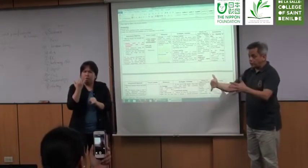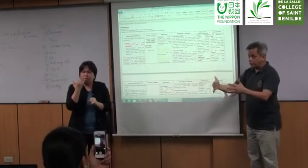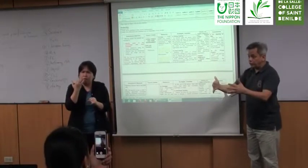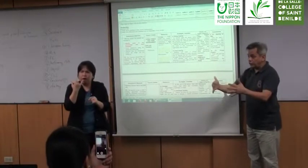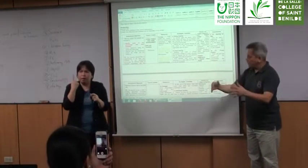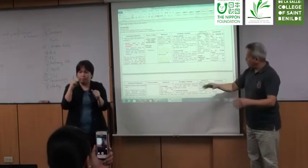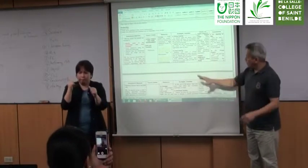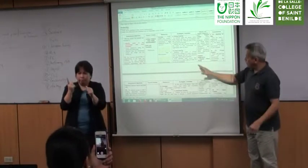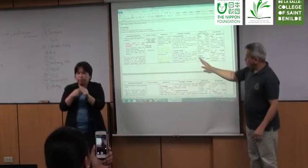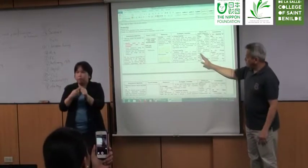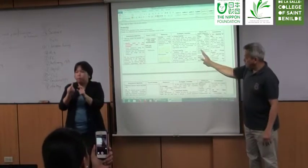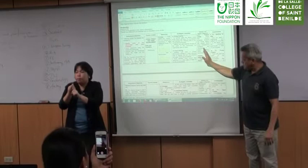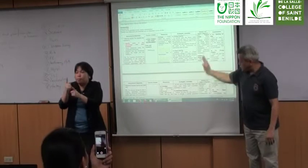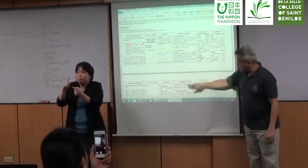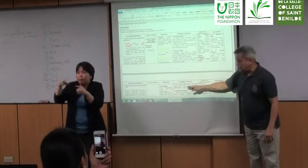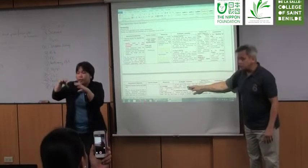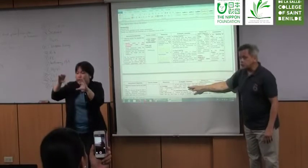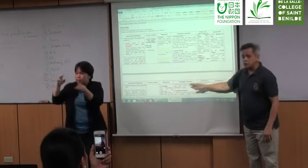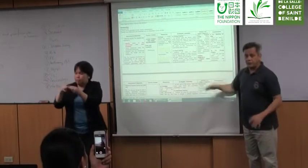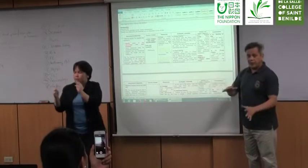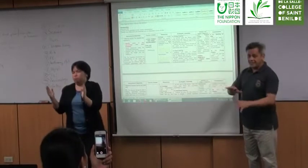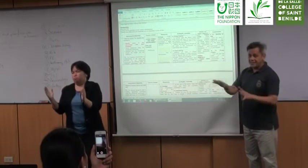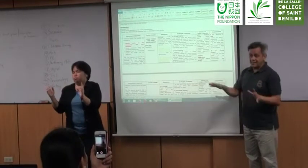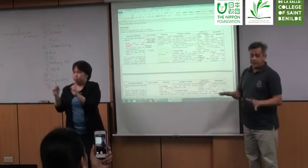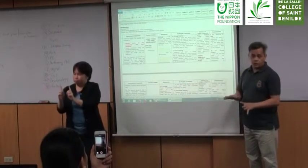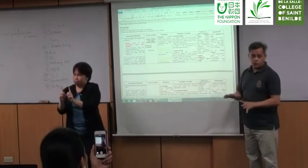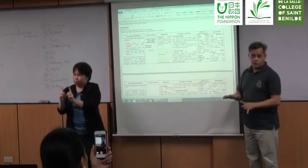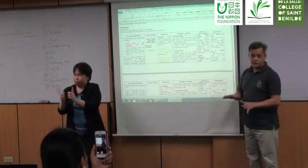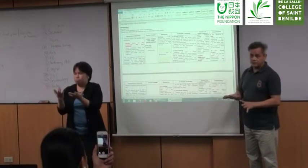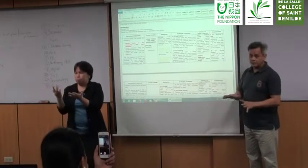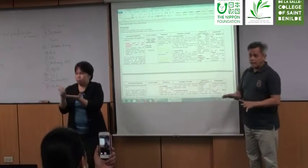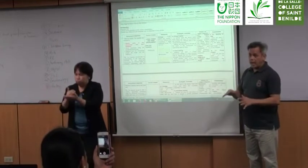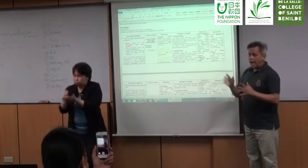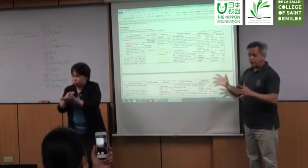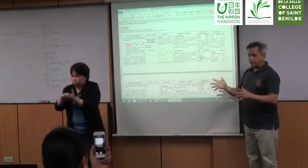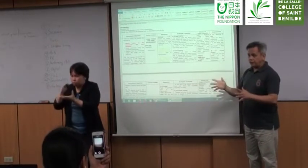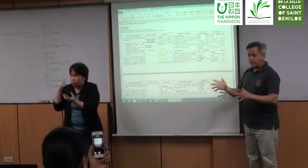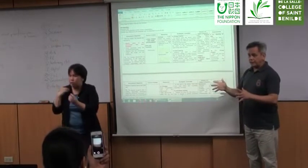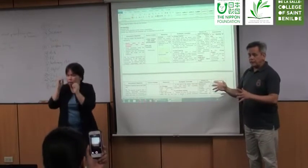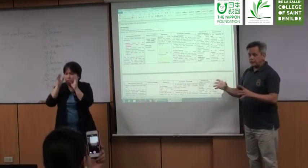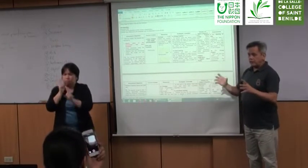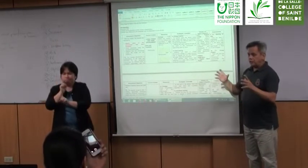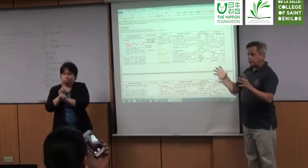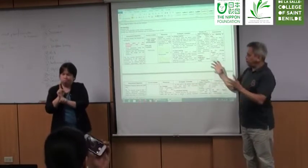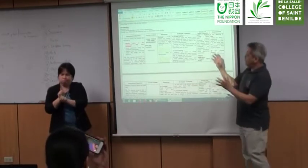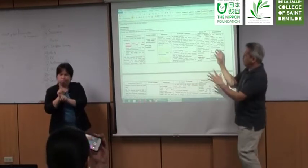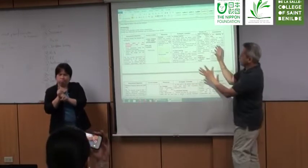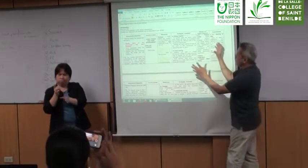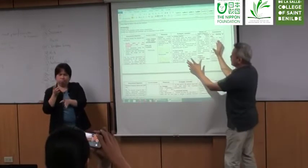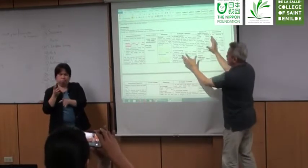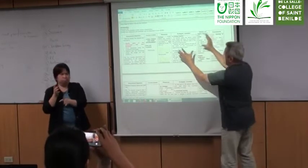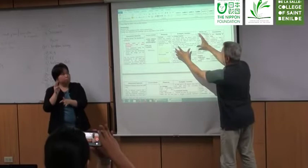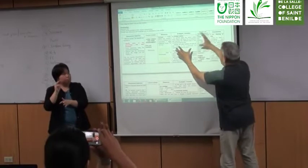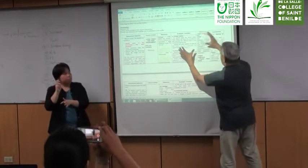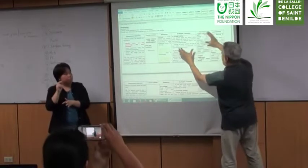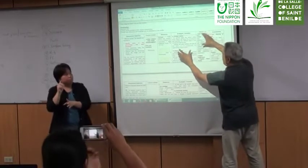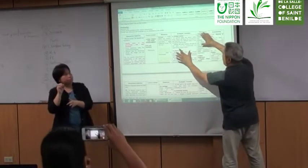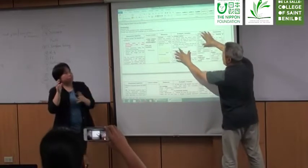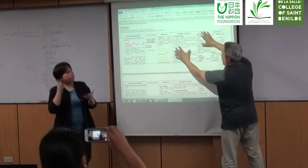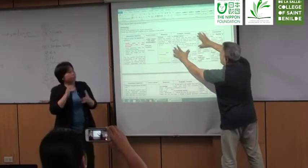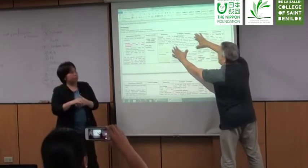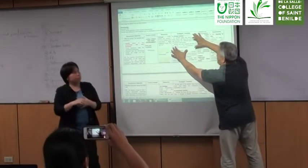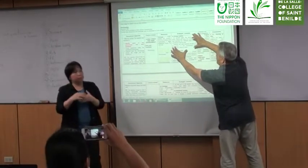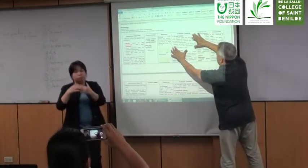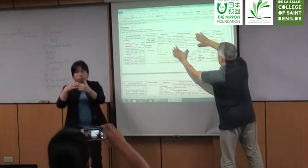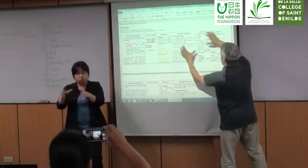each other with the teacher supervising the groups. After that, if the group already settled with